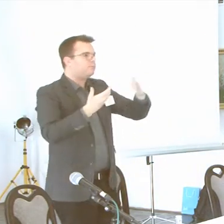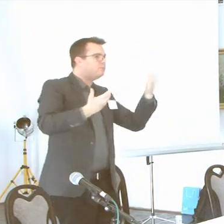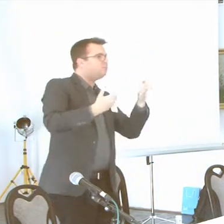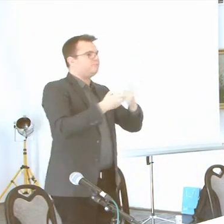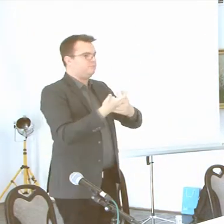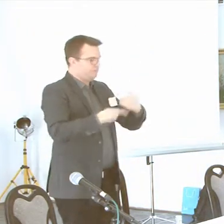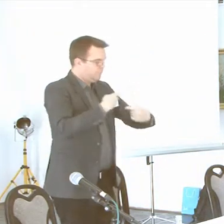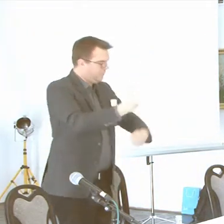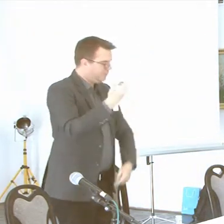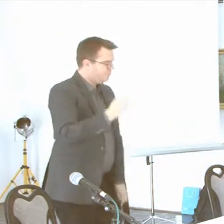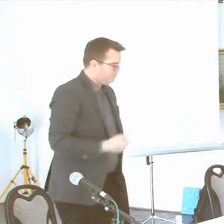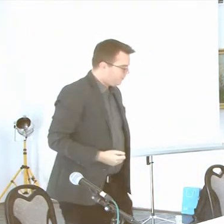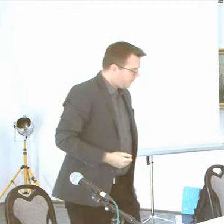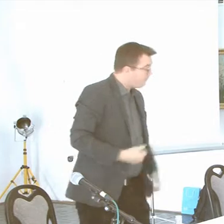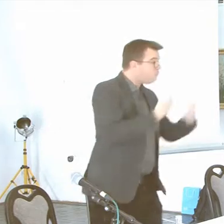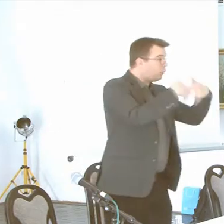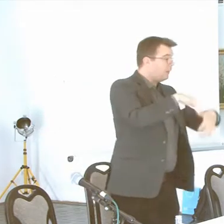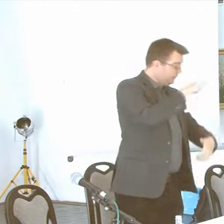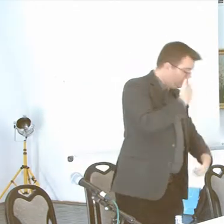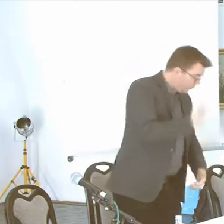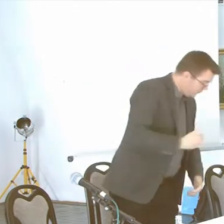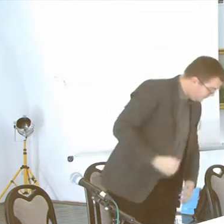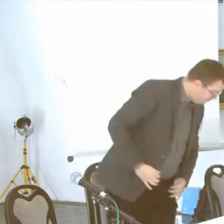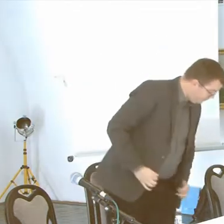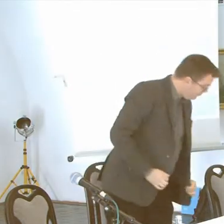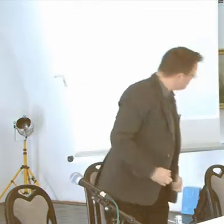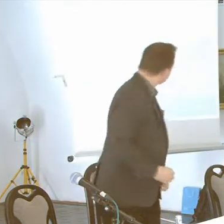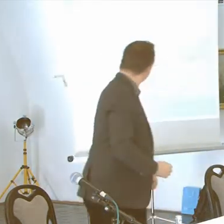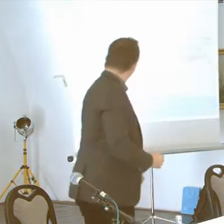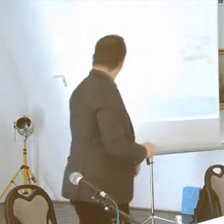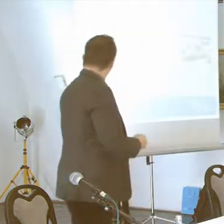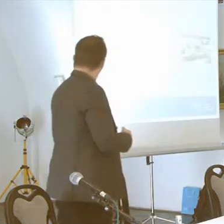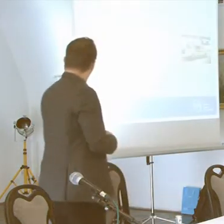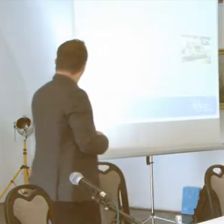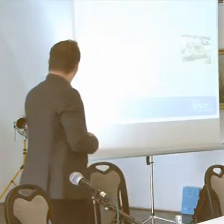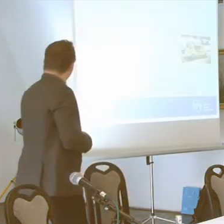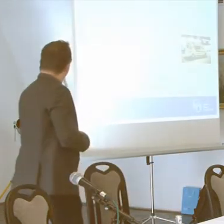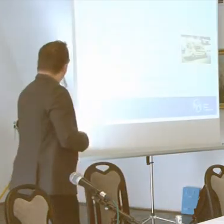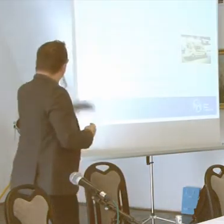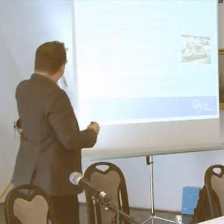now in Denmark, stay in house and so on. So, and it works very, very good.